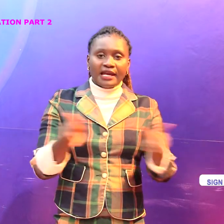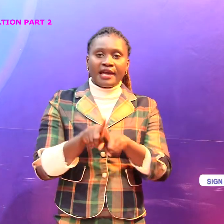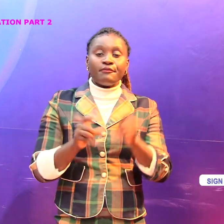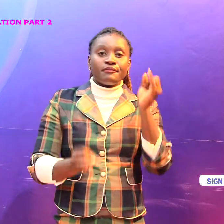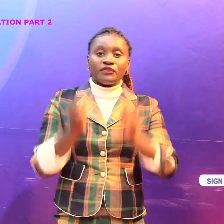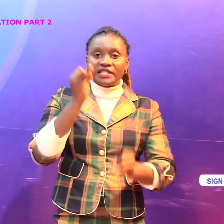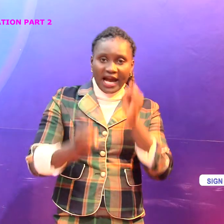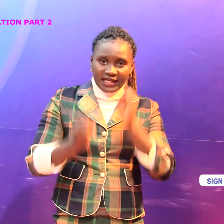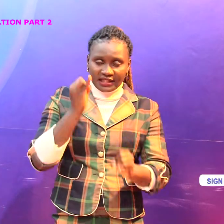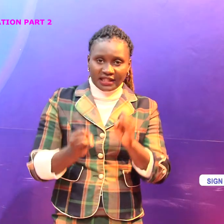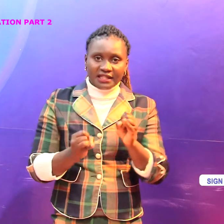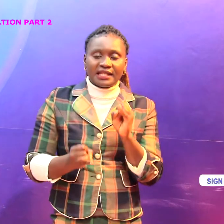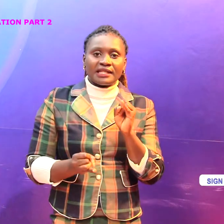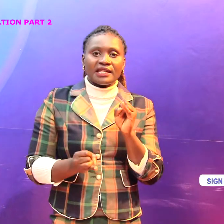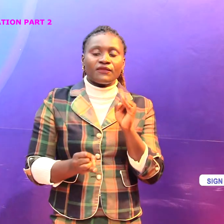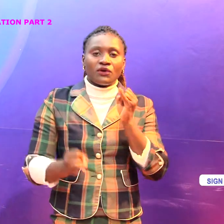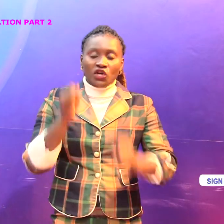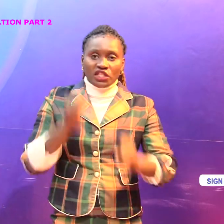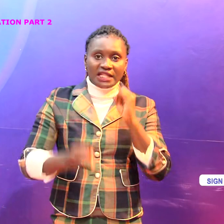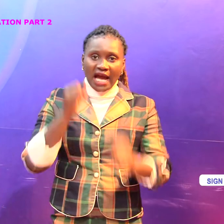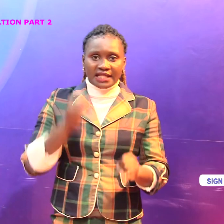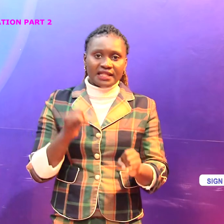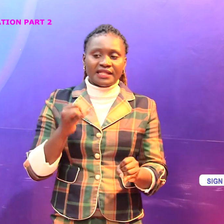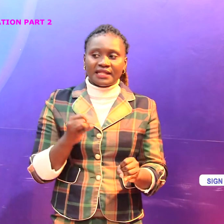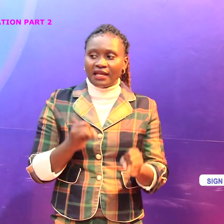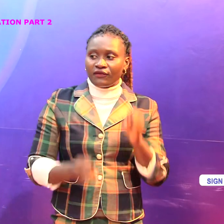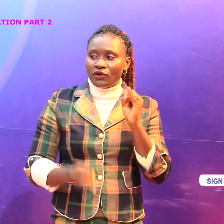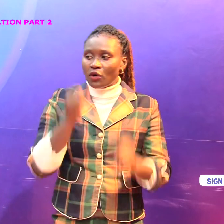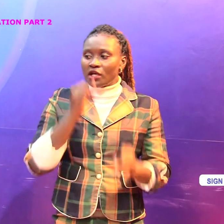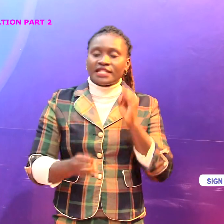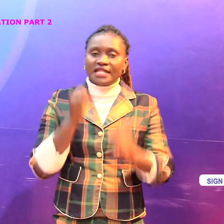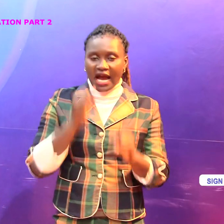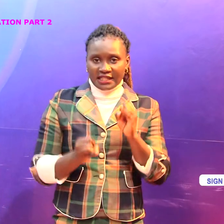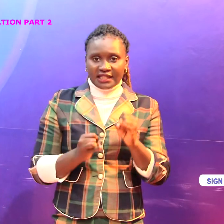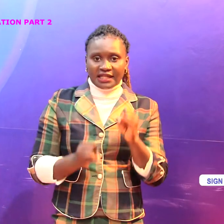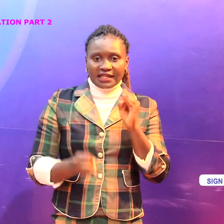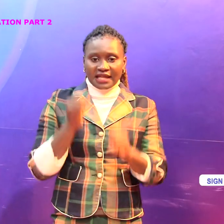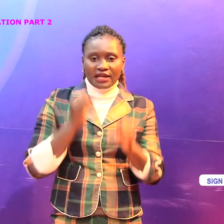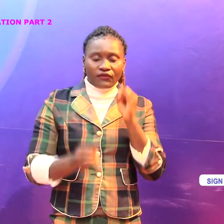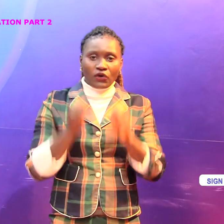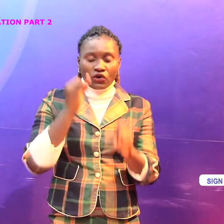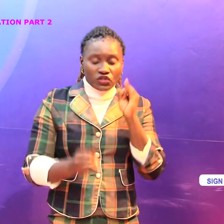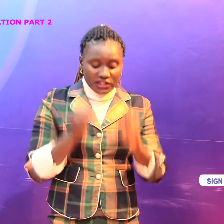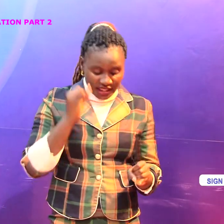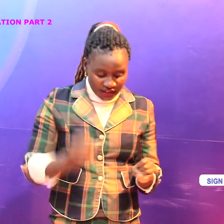same judge. This is sign for judge. This is a sign for judge. Sign for judge.